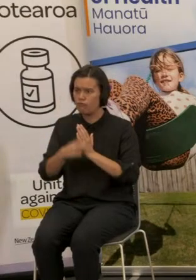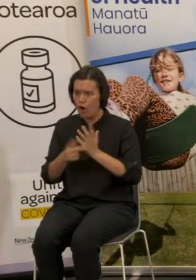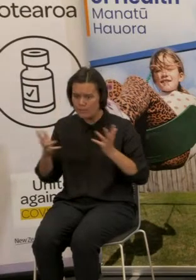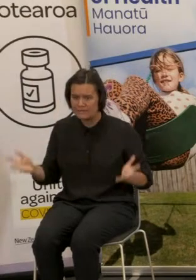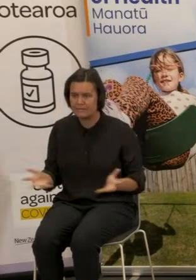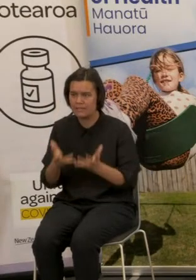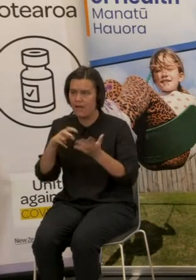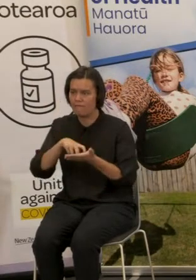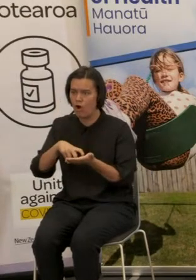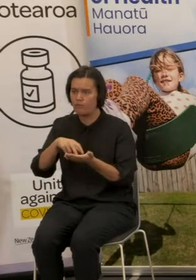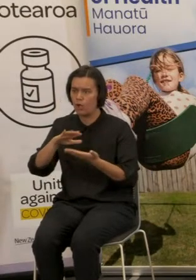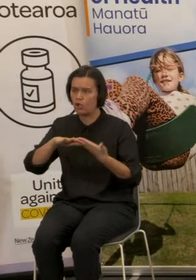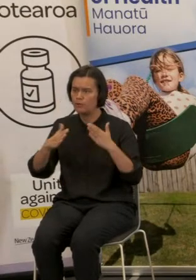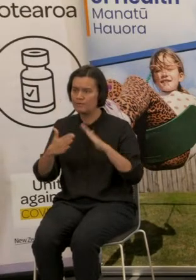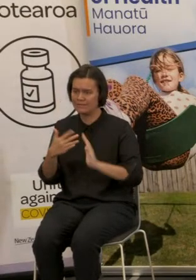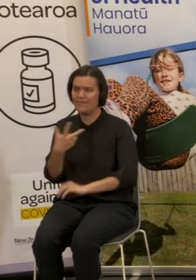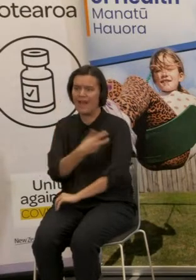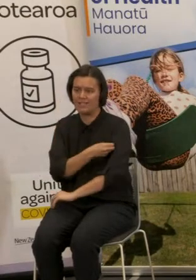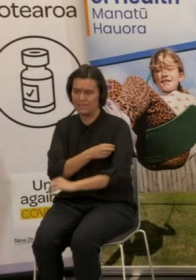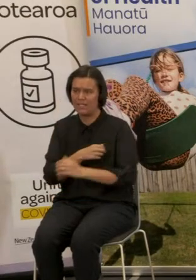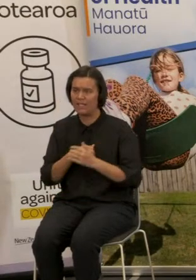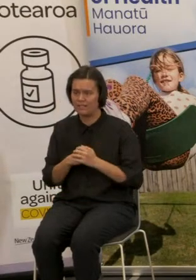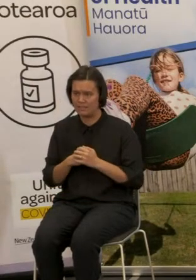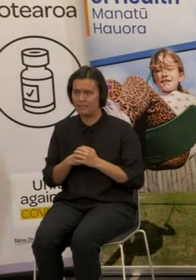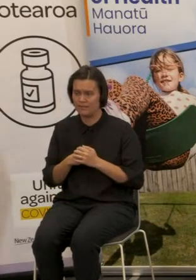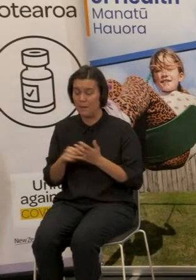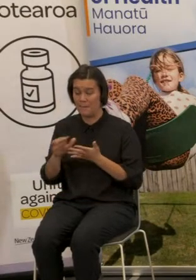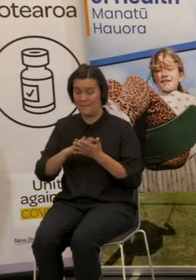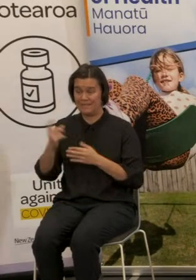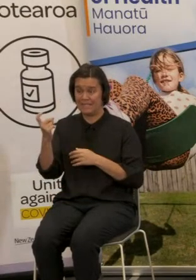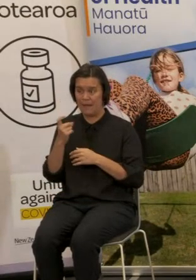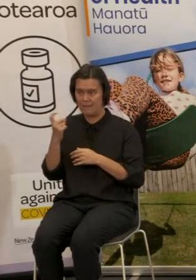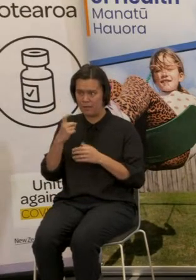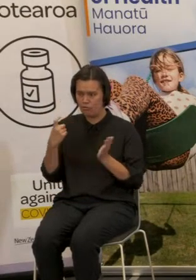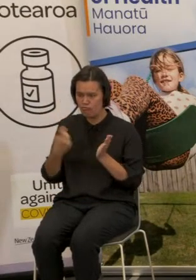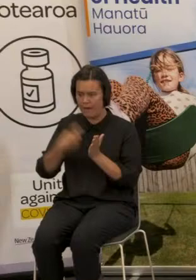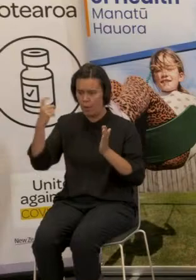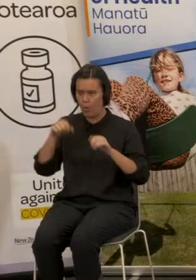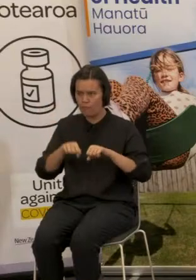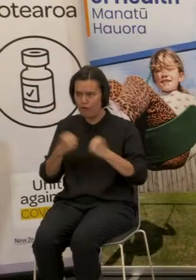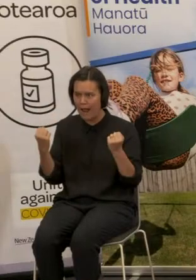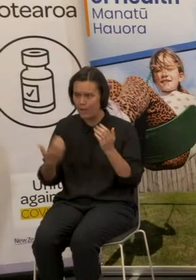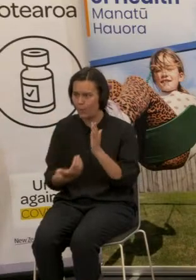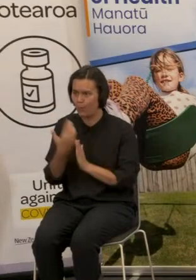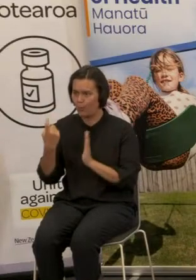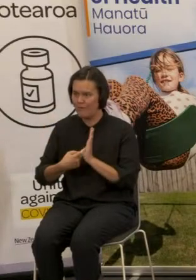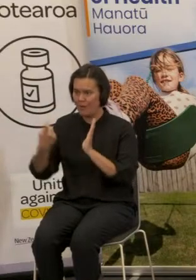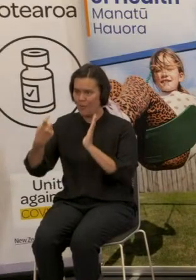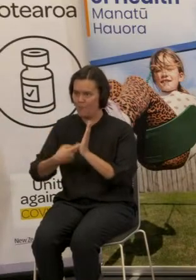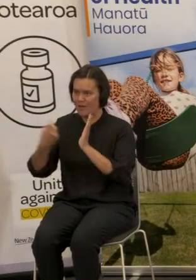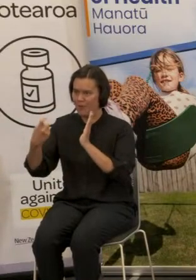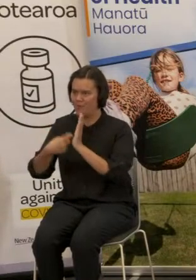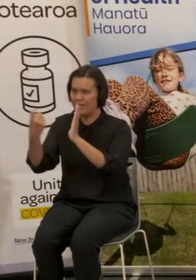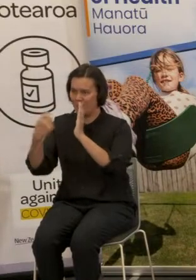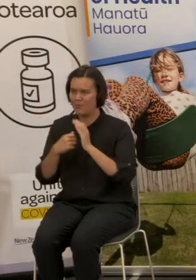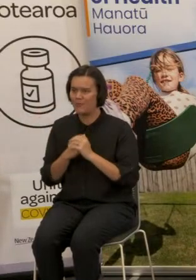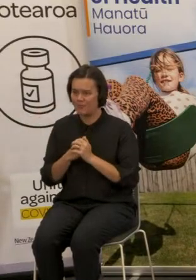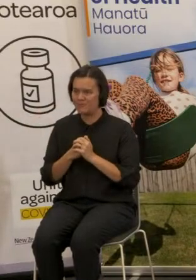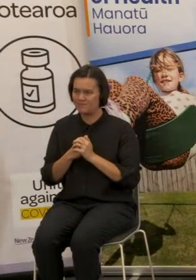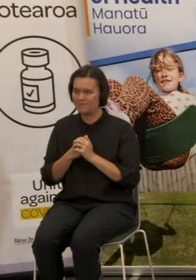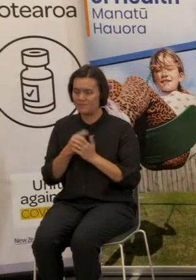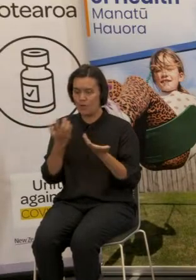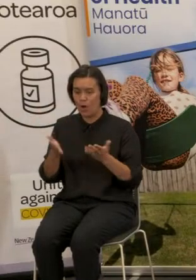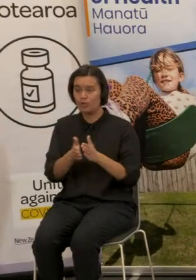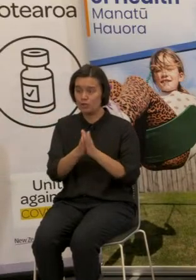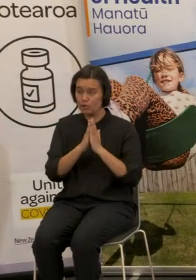Motu, and we're going to break records, and that's all of that good community work supported by churches and supported by their DHBs.